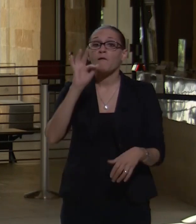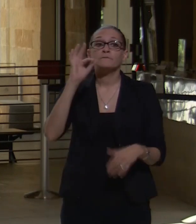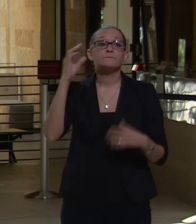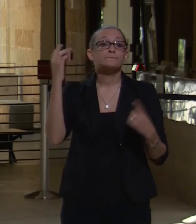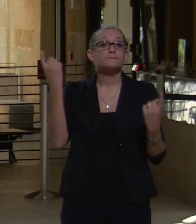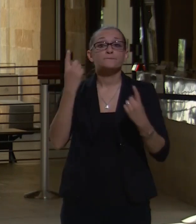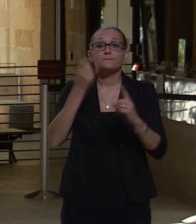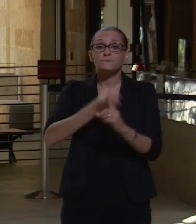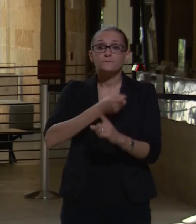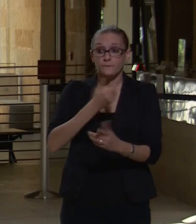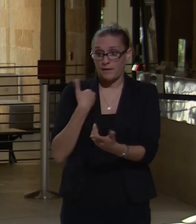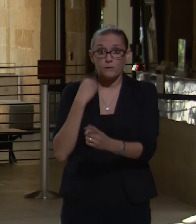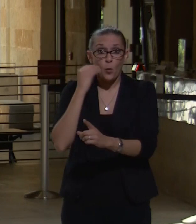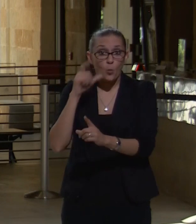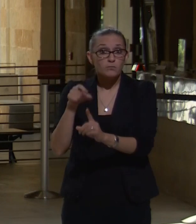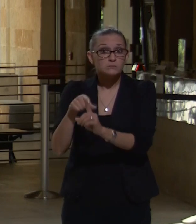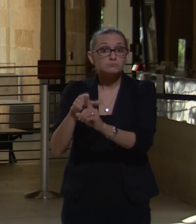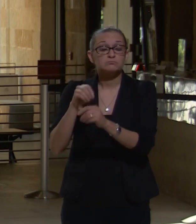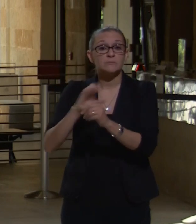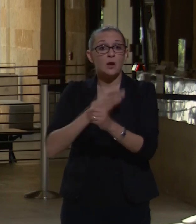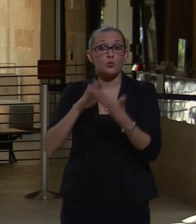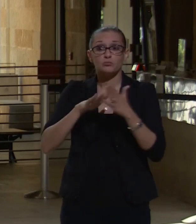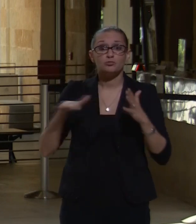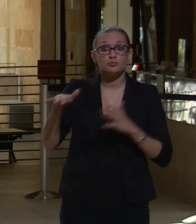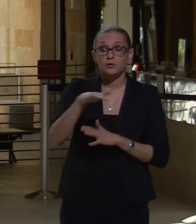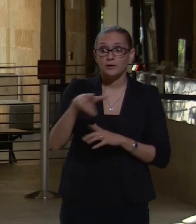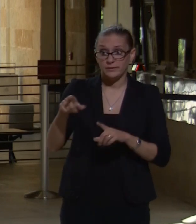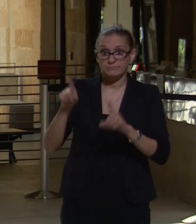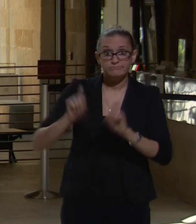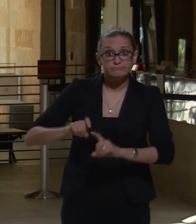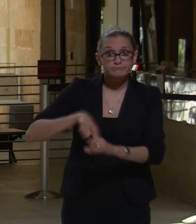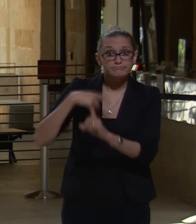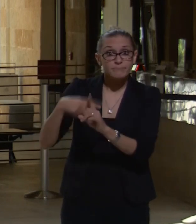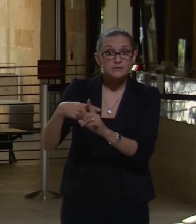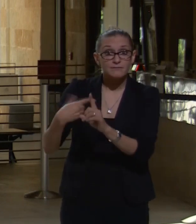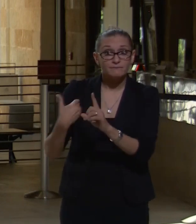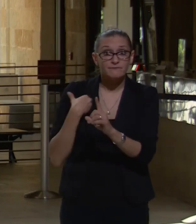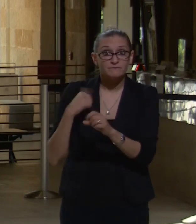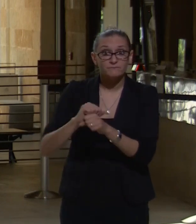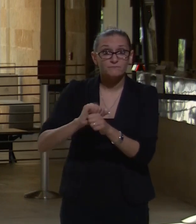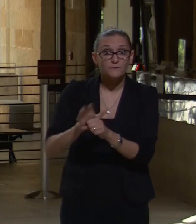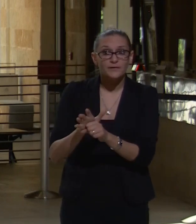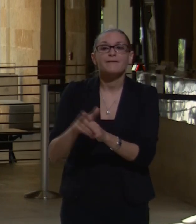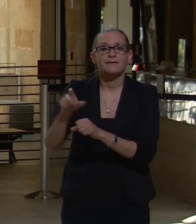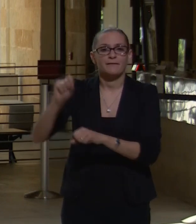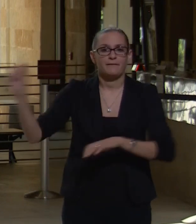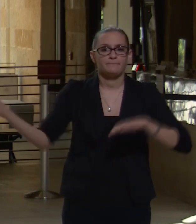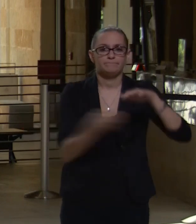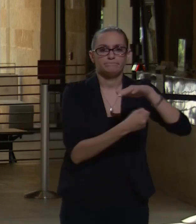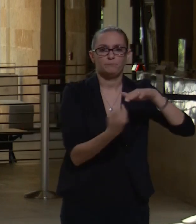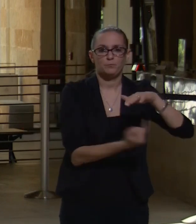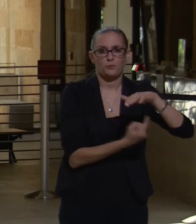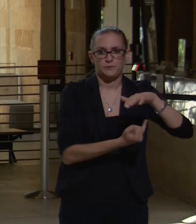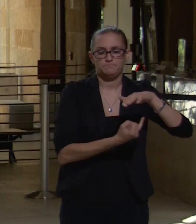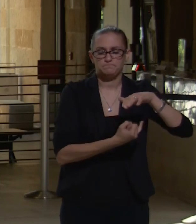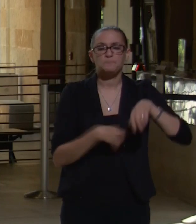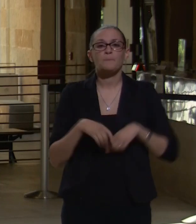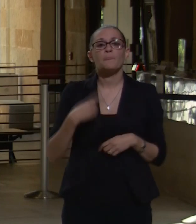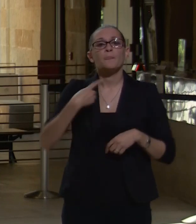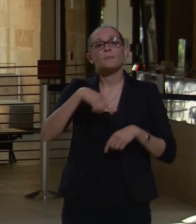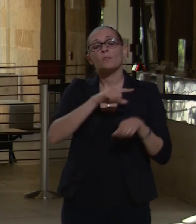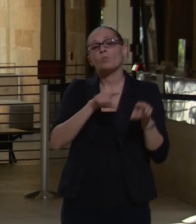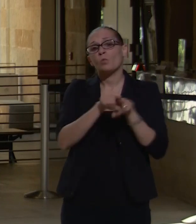someone experiencing homelessness in our community is testing positive, they can be quarantined. We're